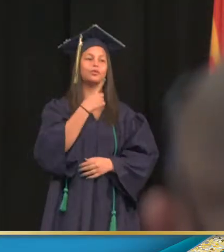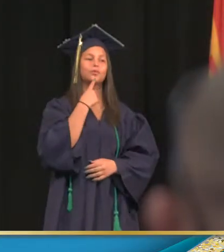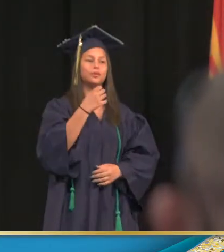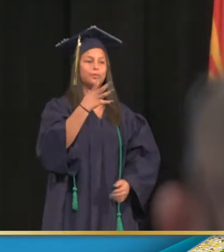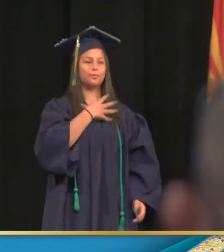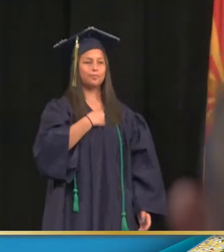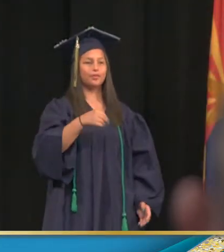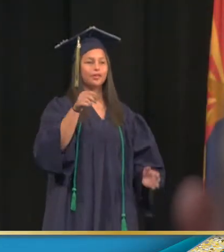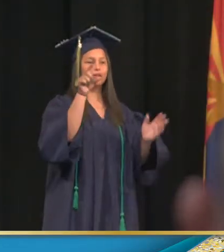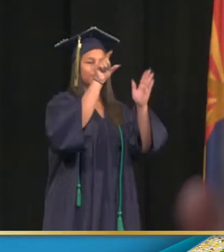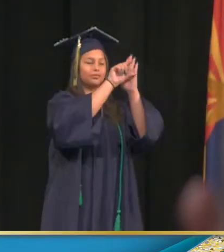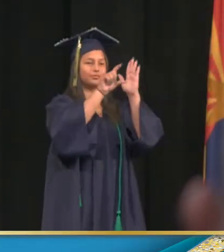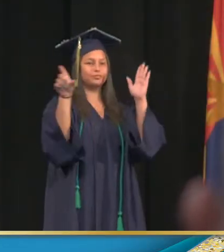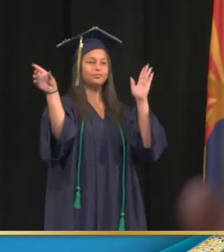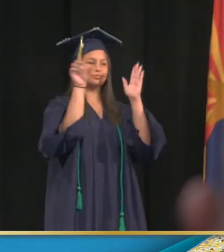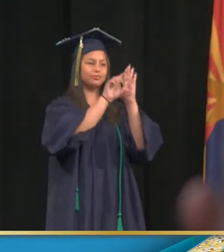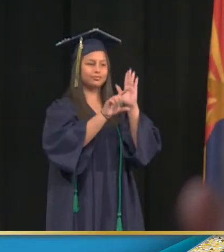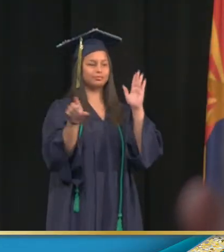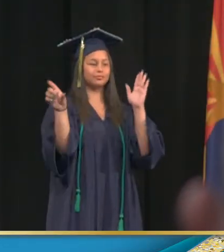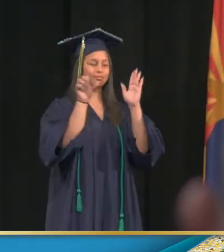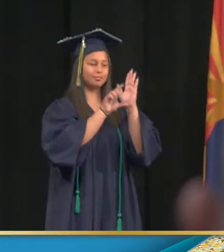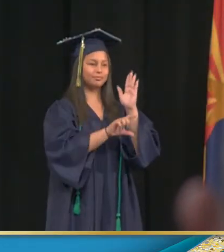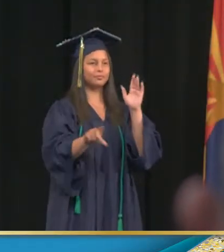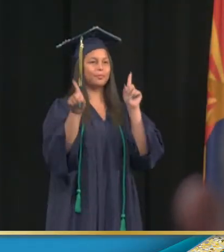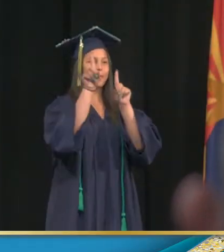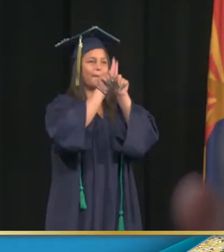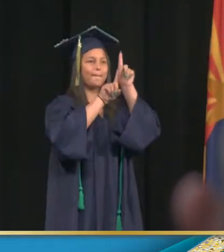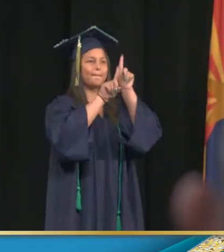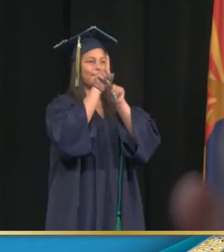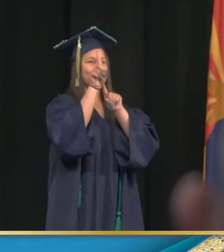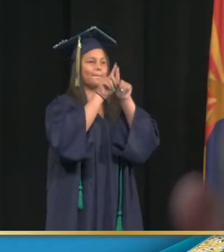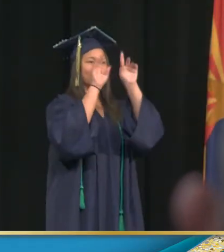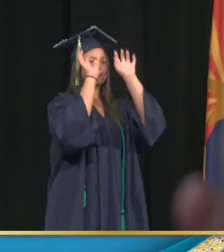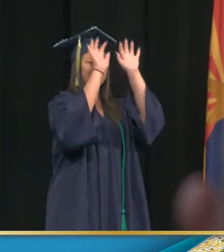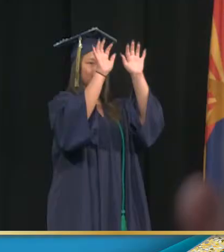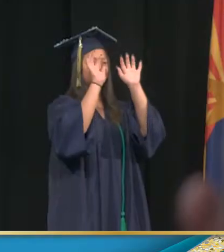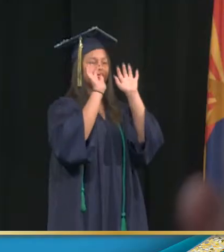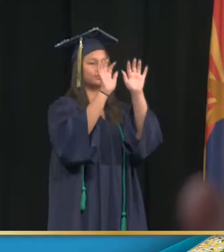and bright stars through the